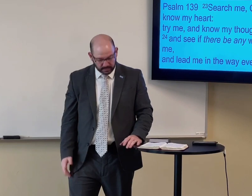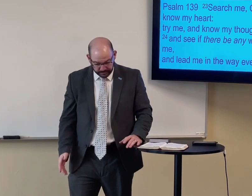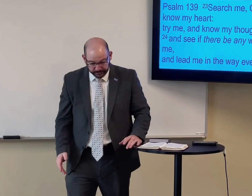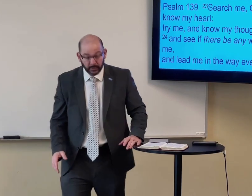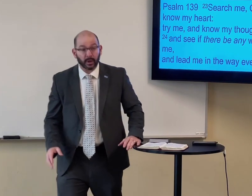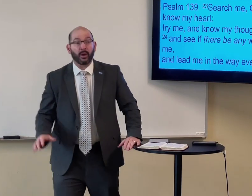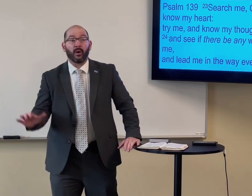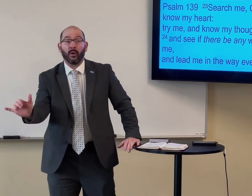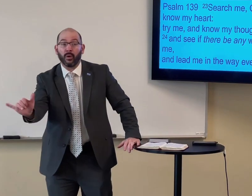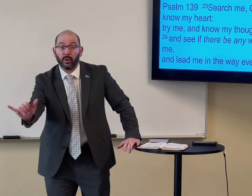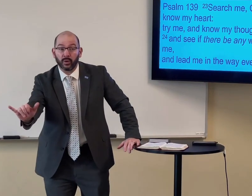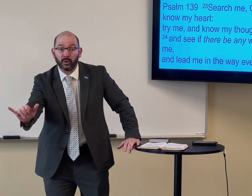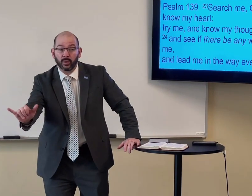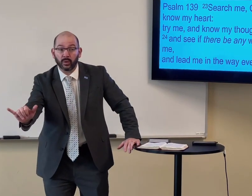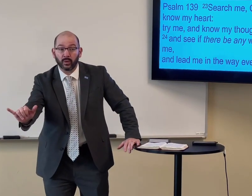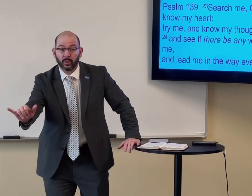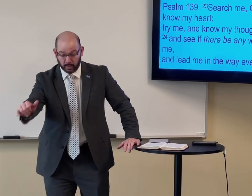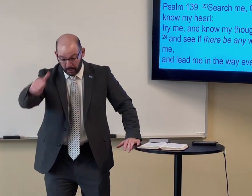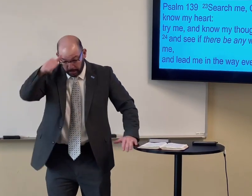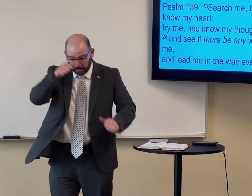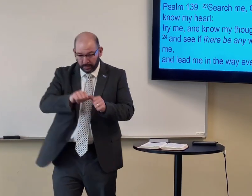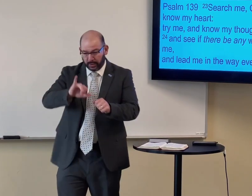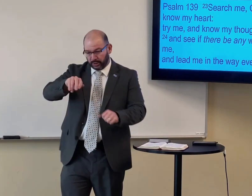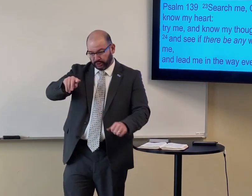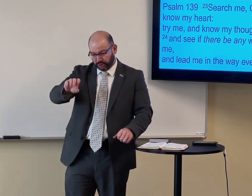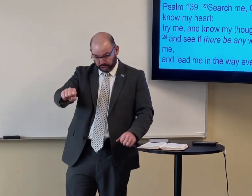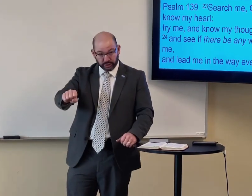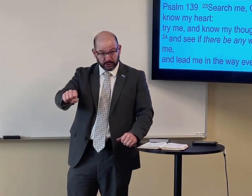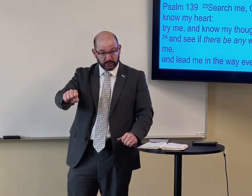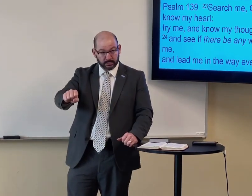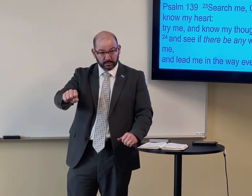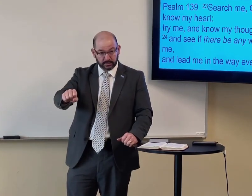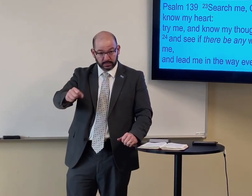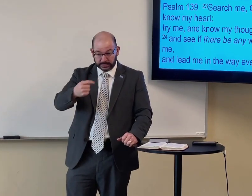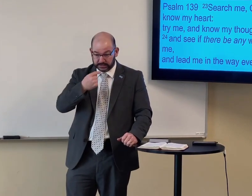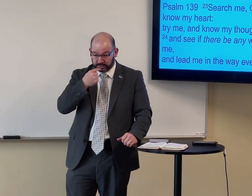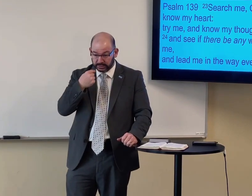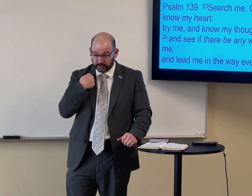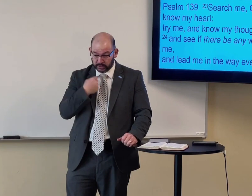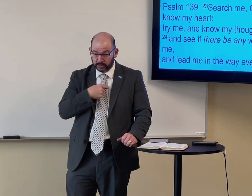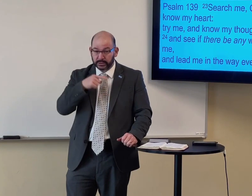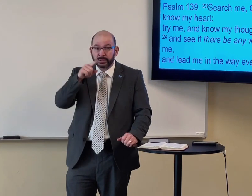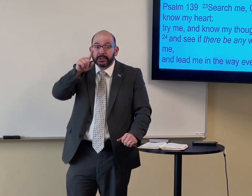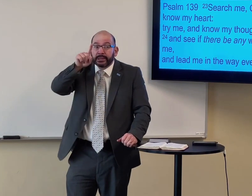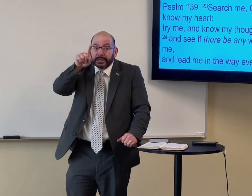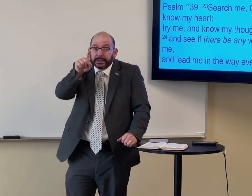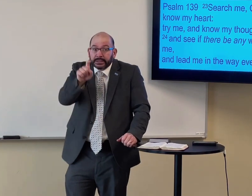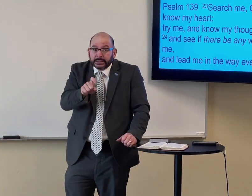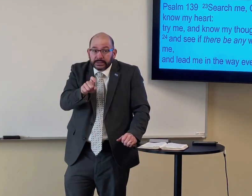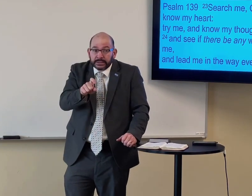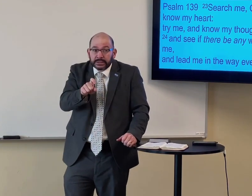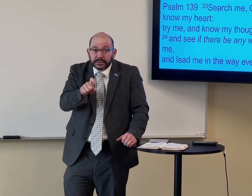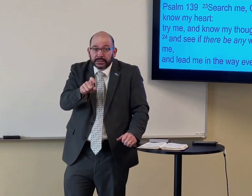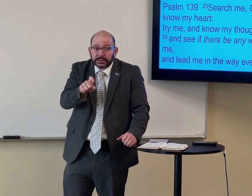path. Also, remember, James says we must